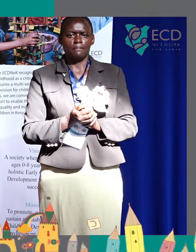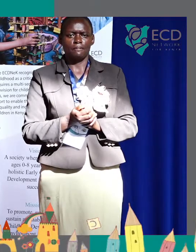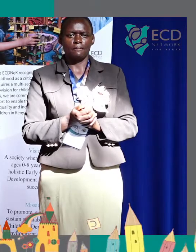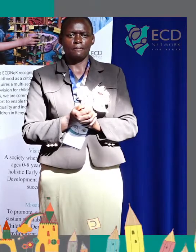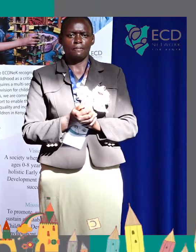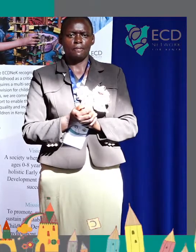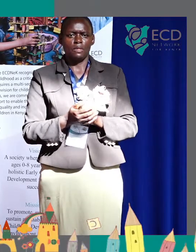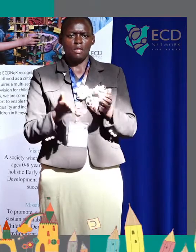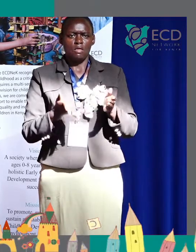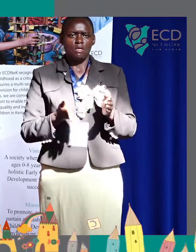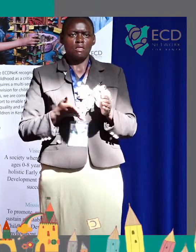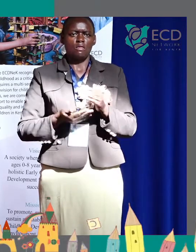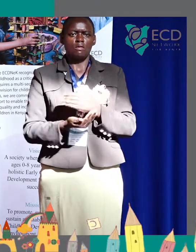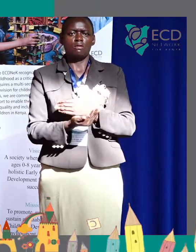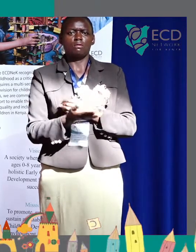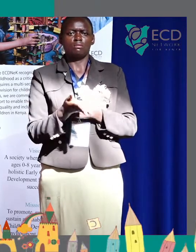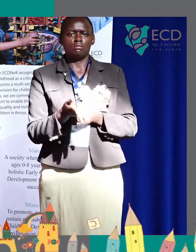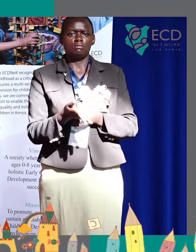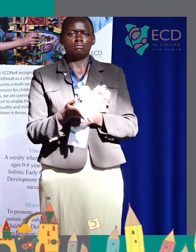So this morning,